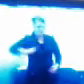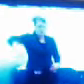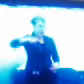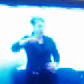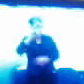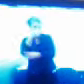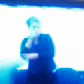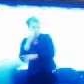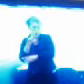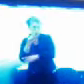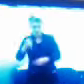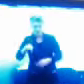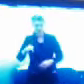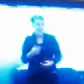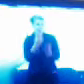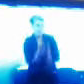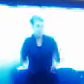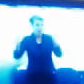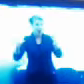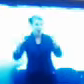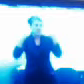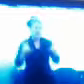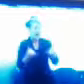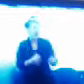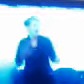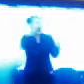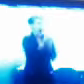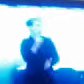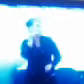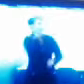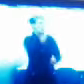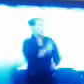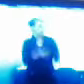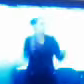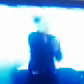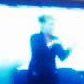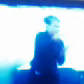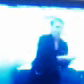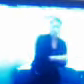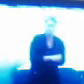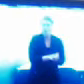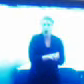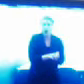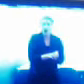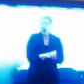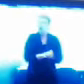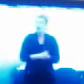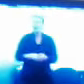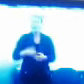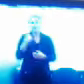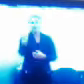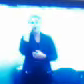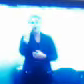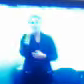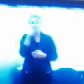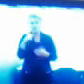And the cat said, I ate the bowl, and I ate the gruel, and now I'm going to eat you. And she